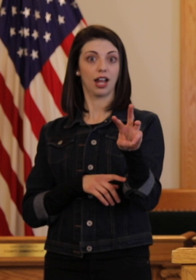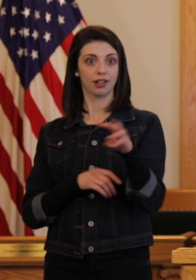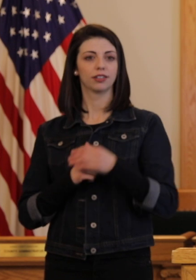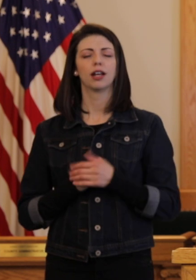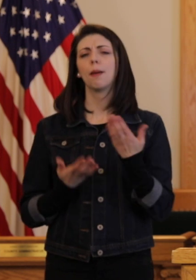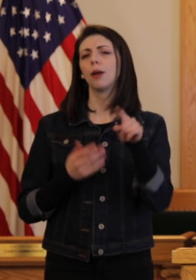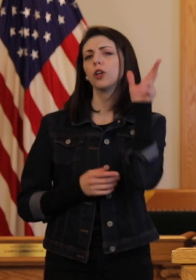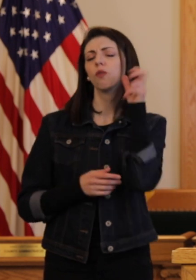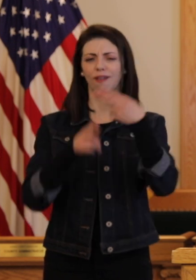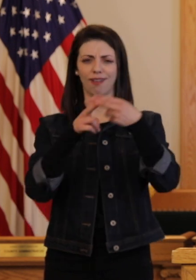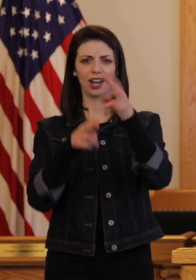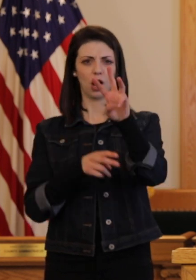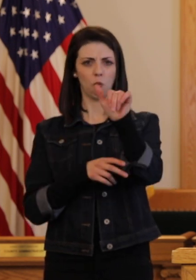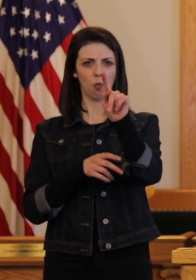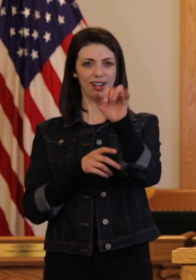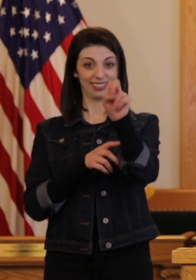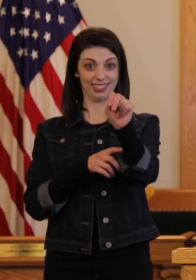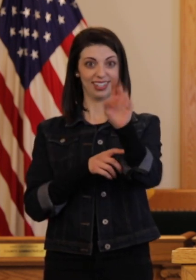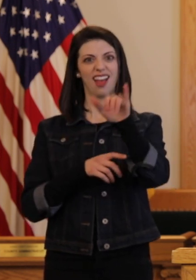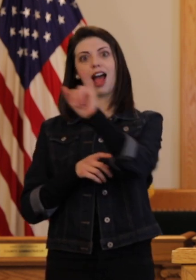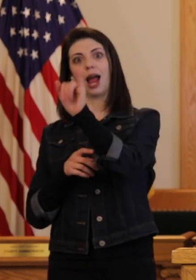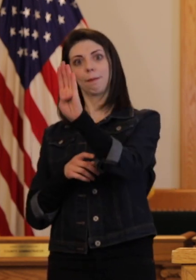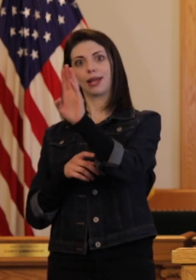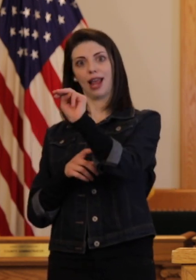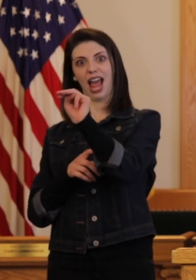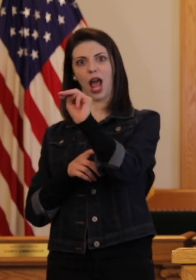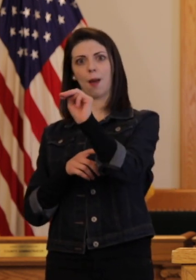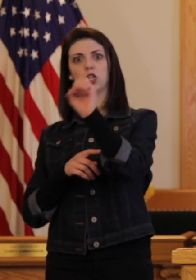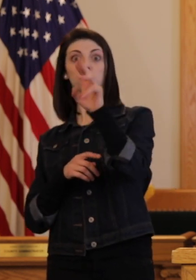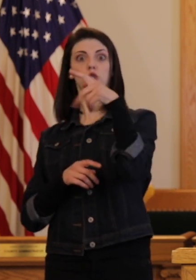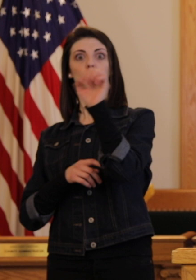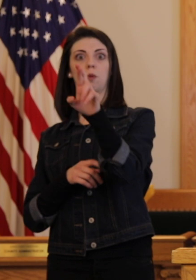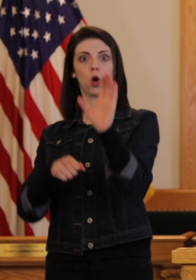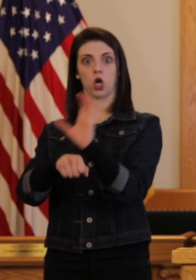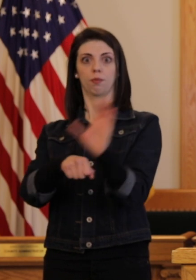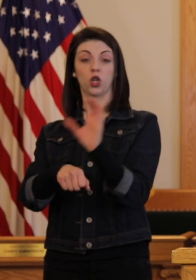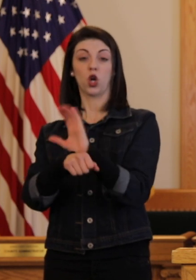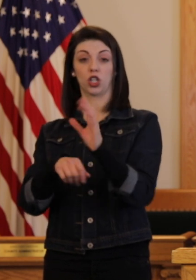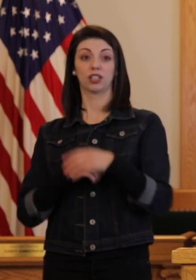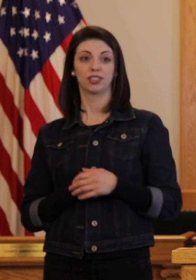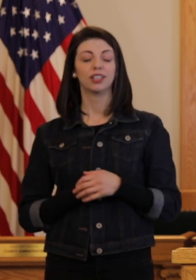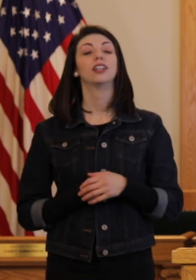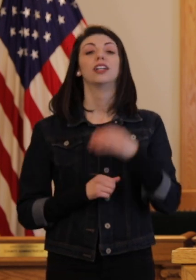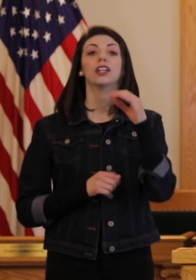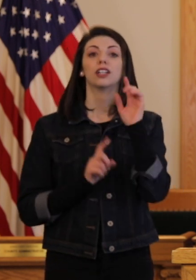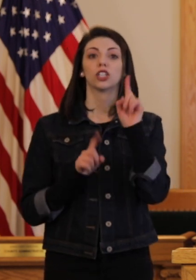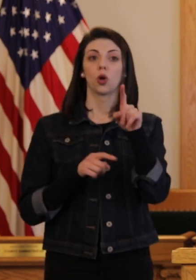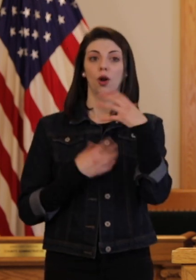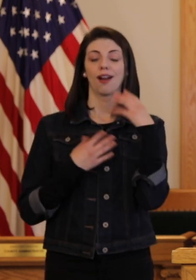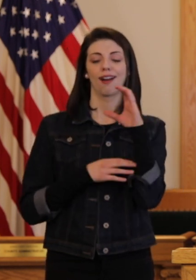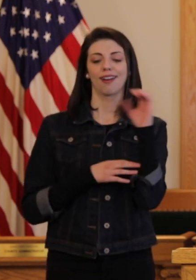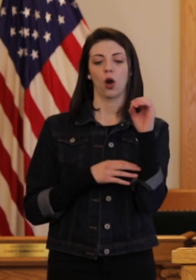have heard of Watson, the IBM supercomputer that beat Ken Jennings on Jeopardy a few years back. When you go to the county health